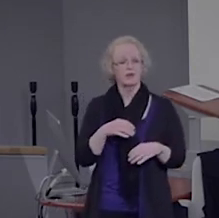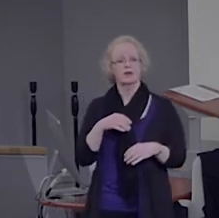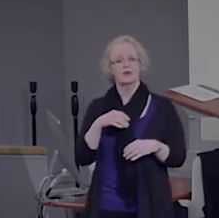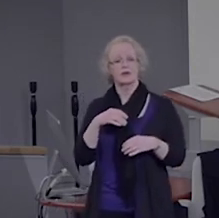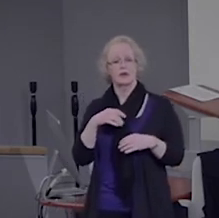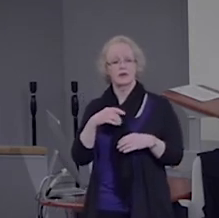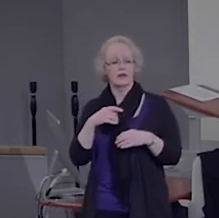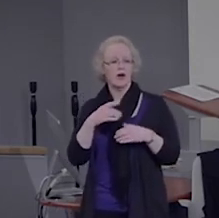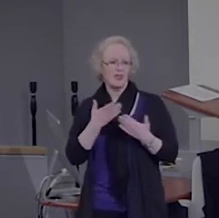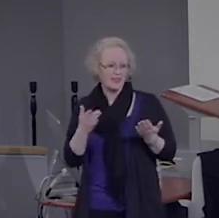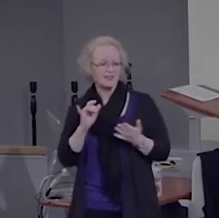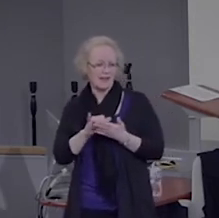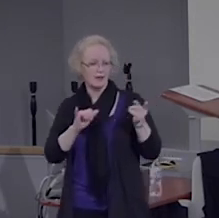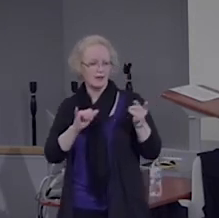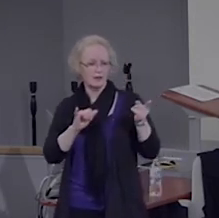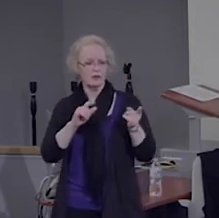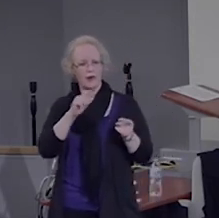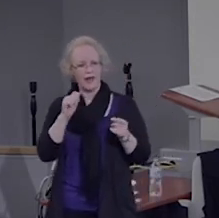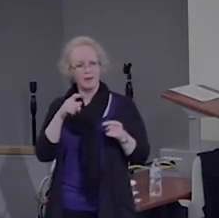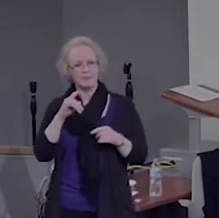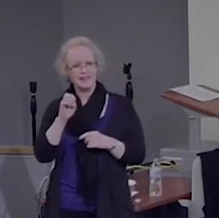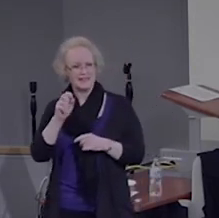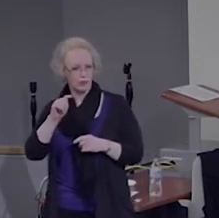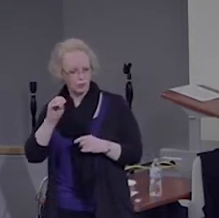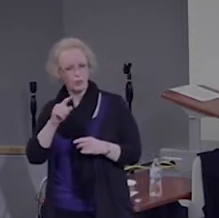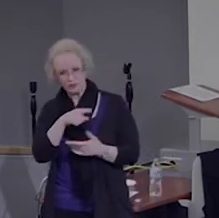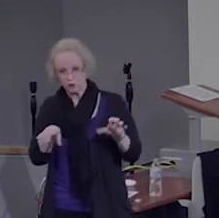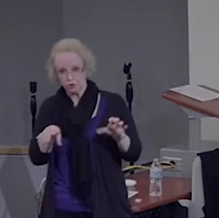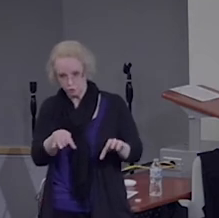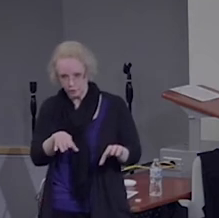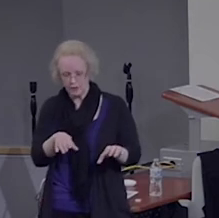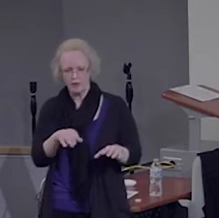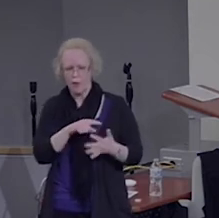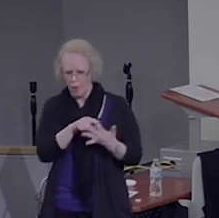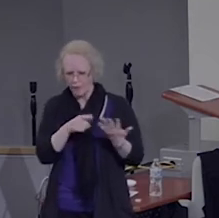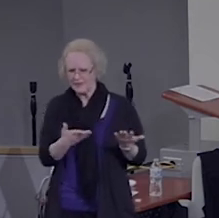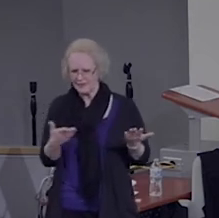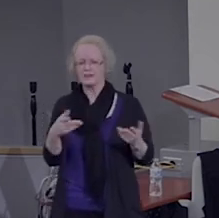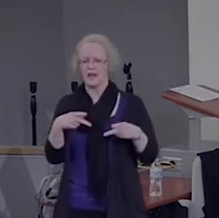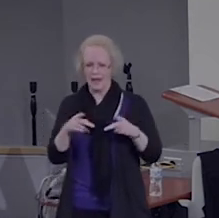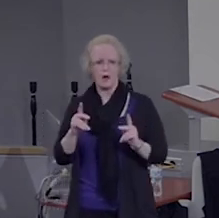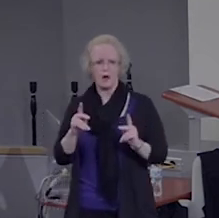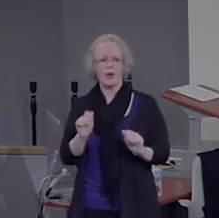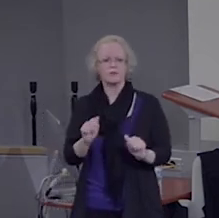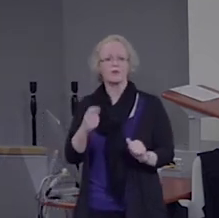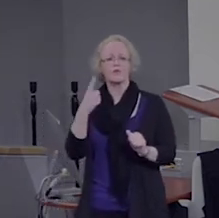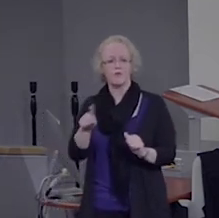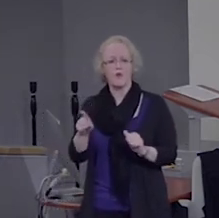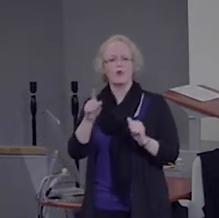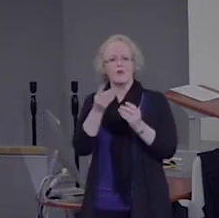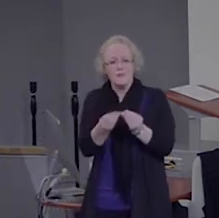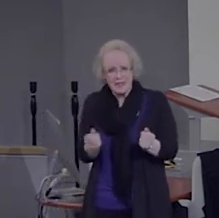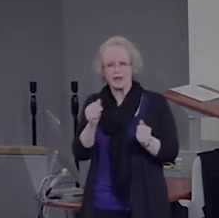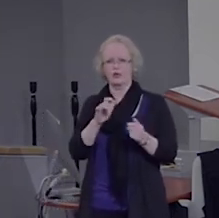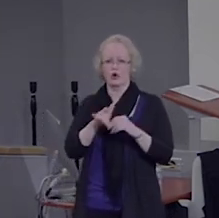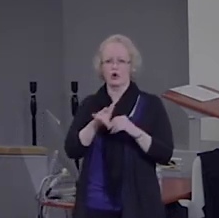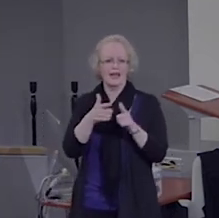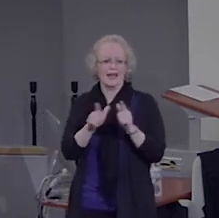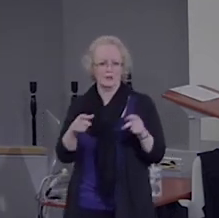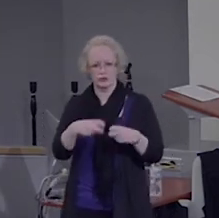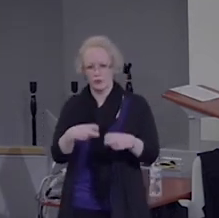the sort of things that laura and petito are doing allow the possibility of remediating developmental language disorders well before